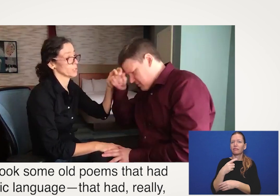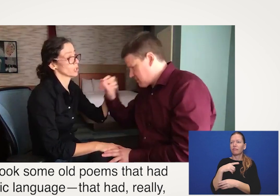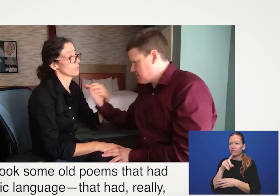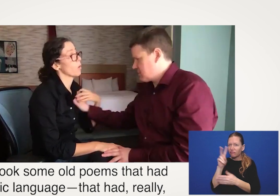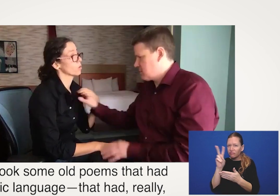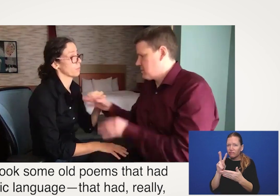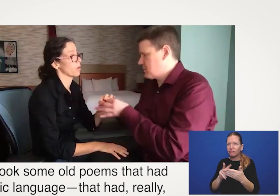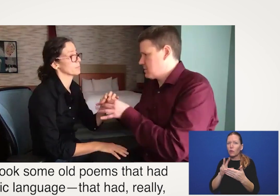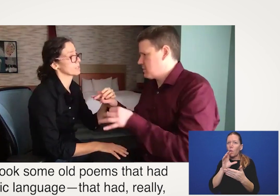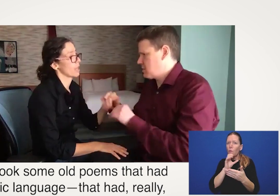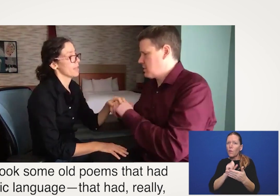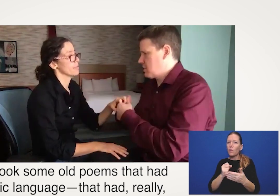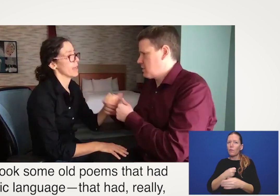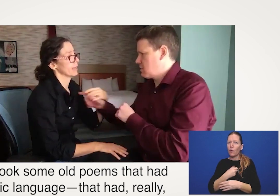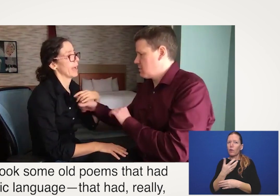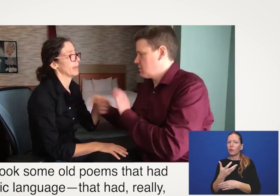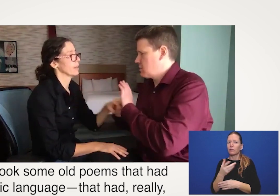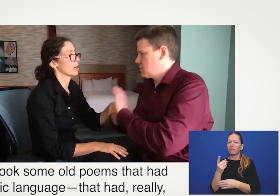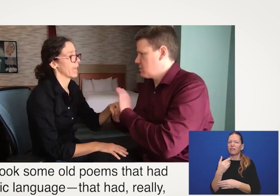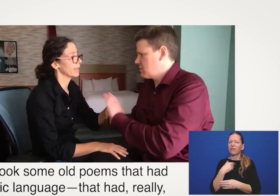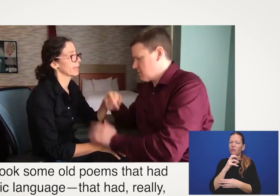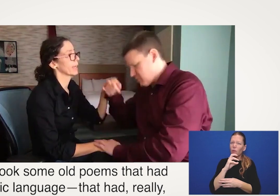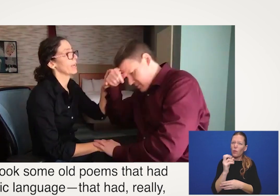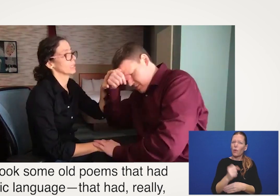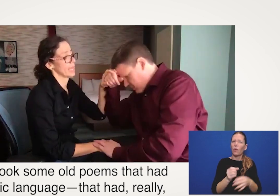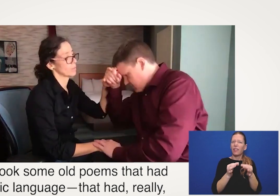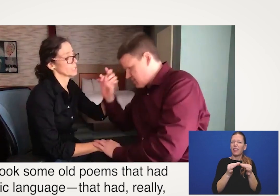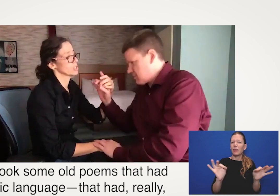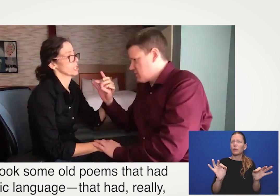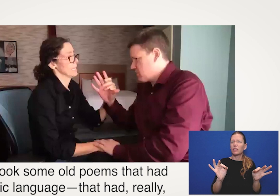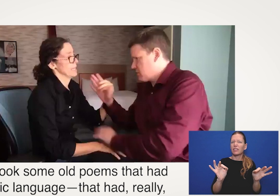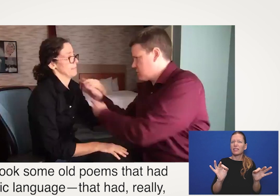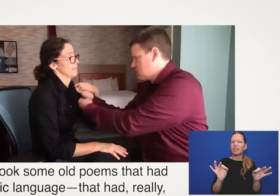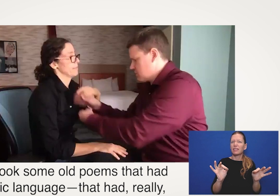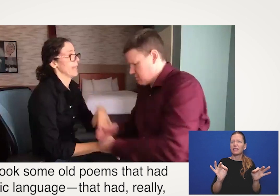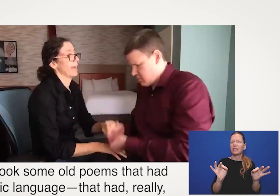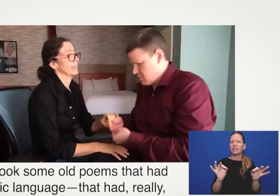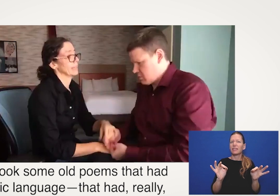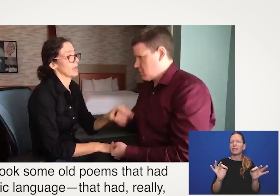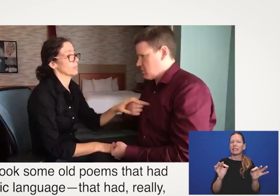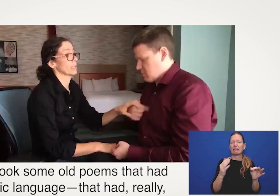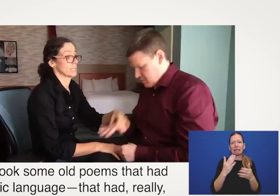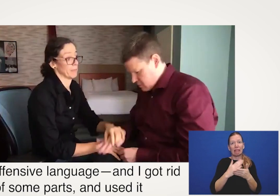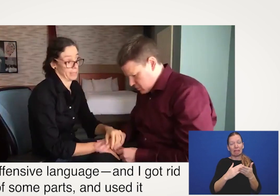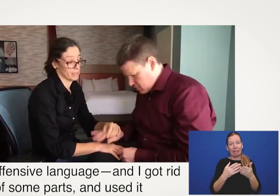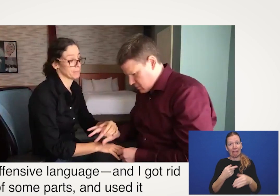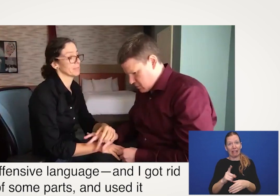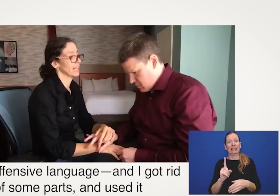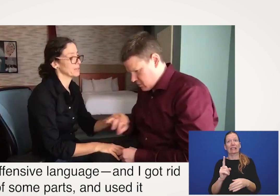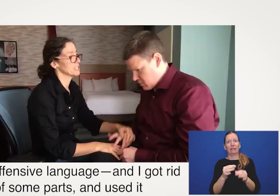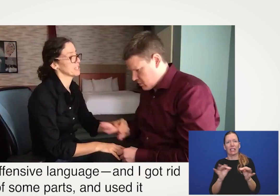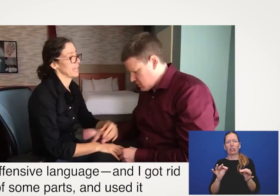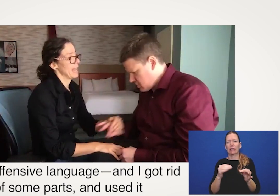So I took some old poems that had archaic language, that had really some